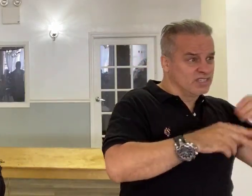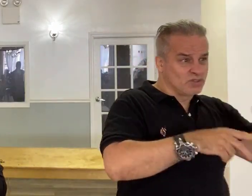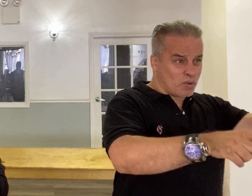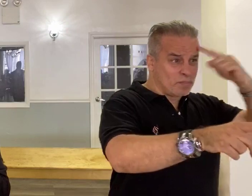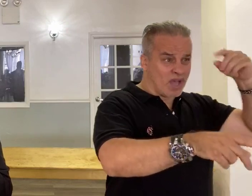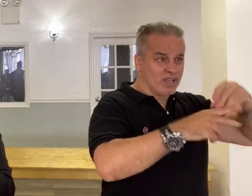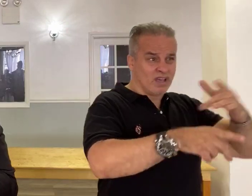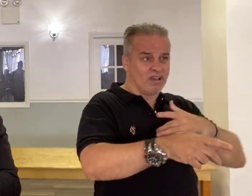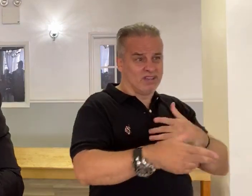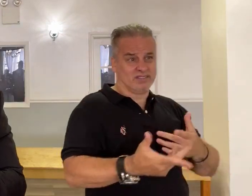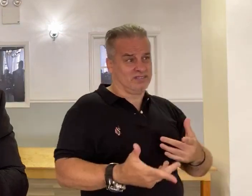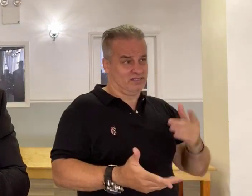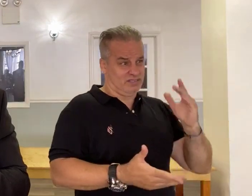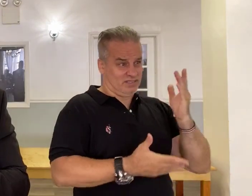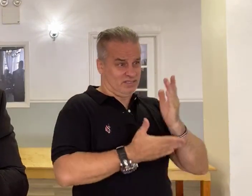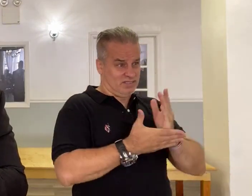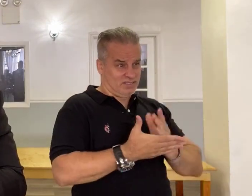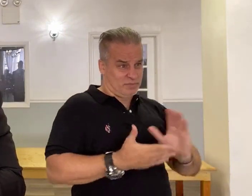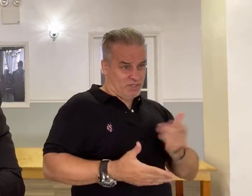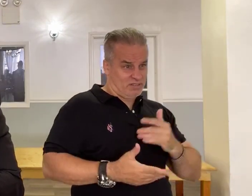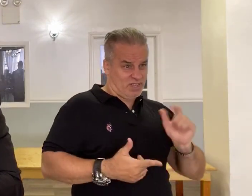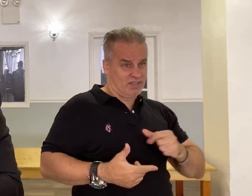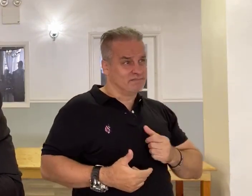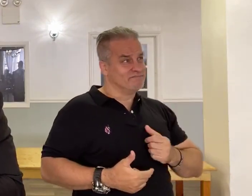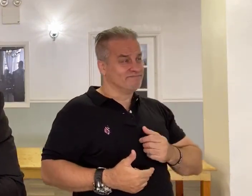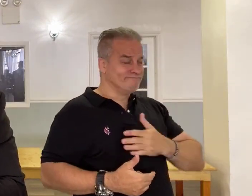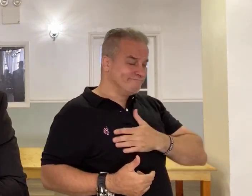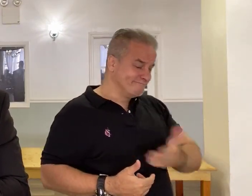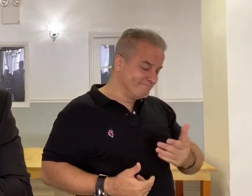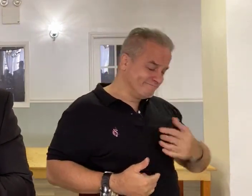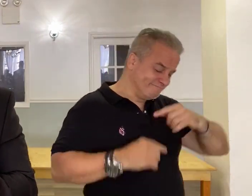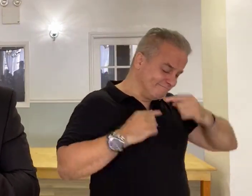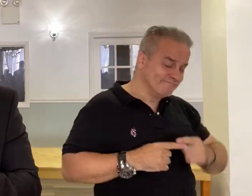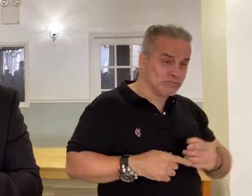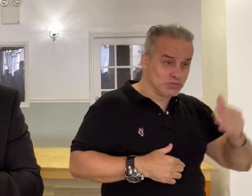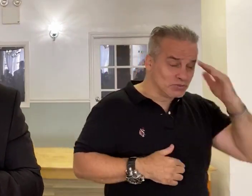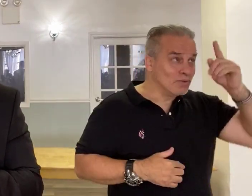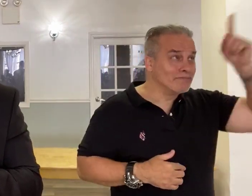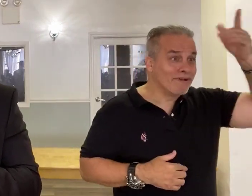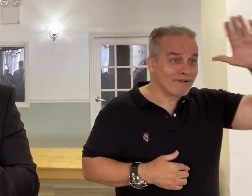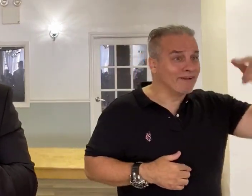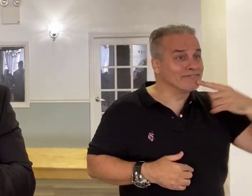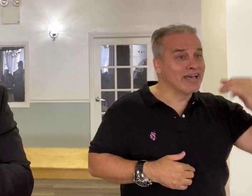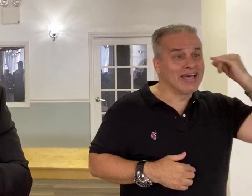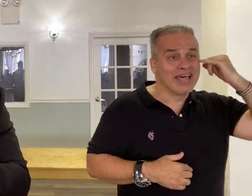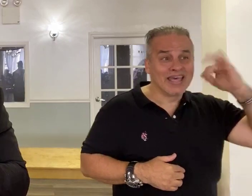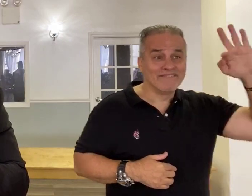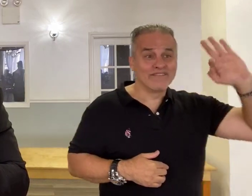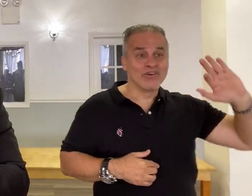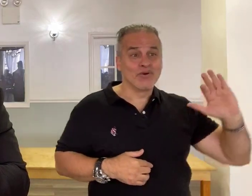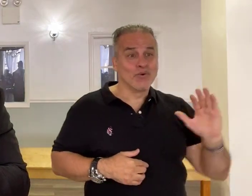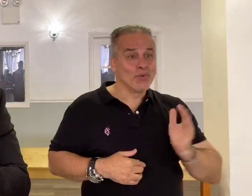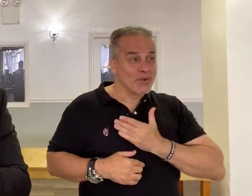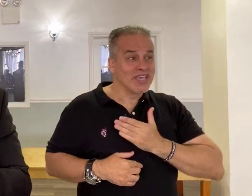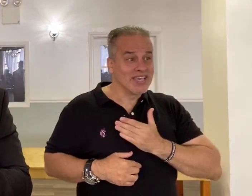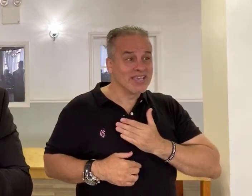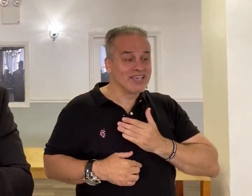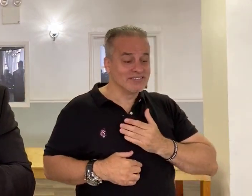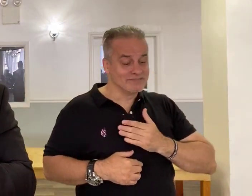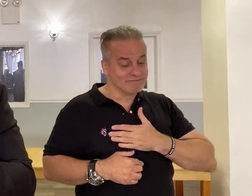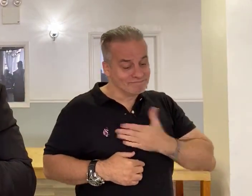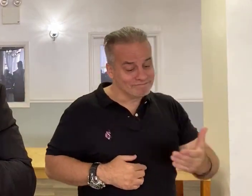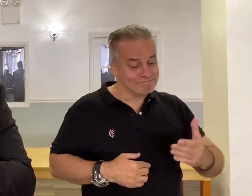sin to him. You know, the Bible says if we confess our sins, he is faithful and